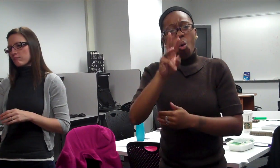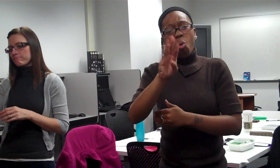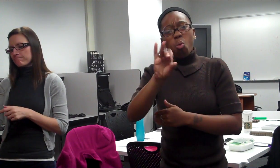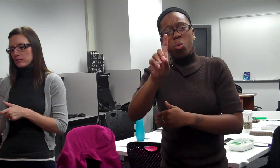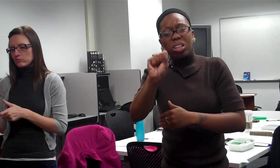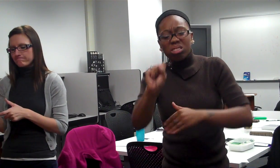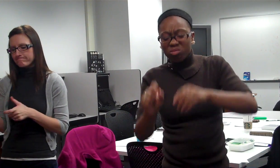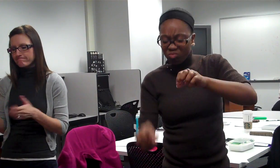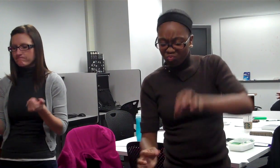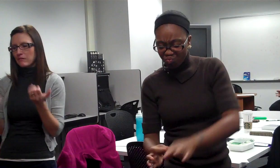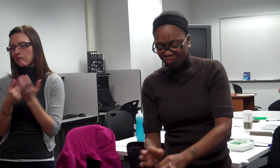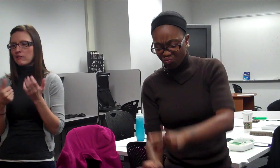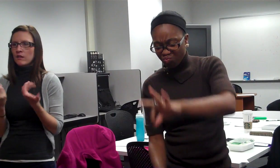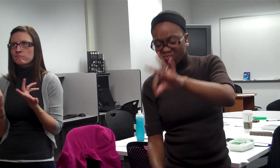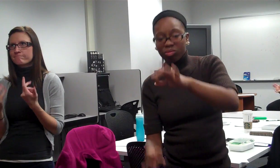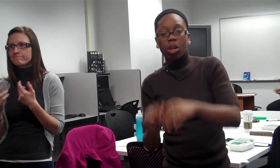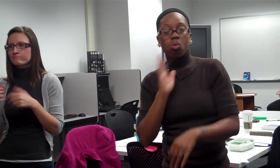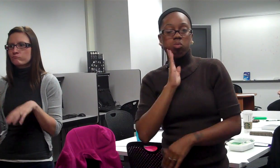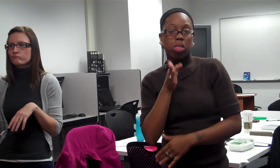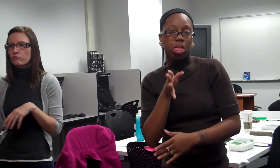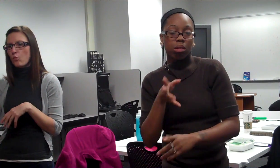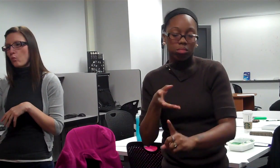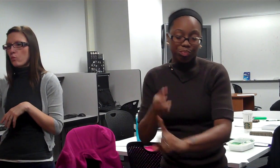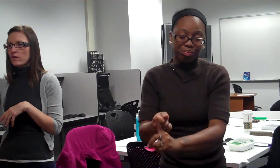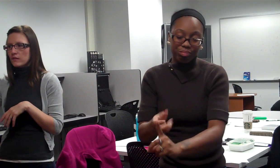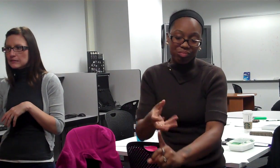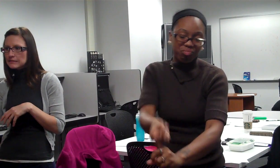boat. Luckily, that didn't happen.